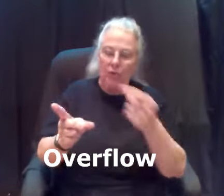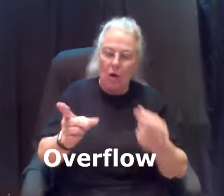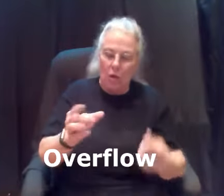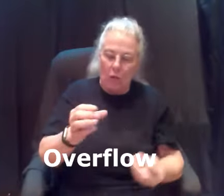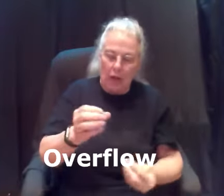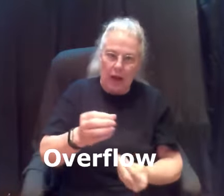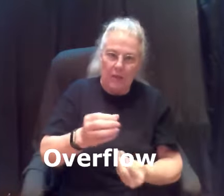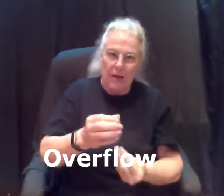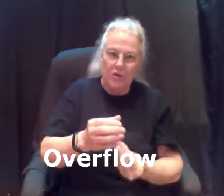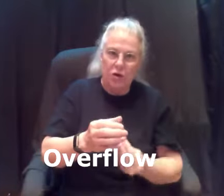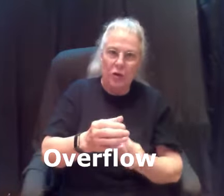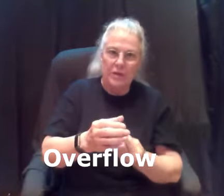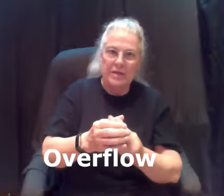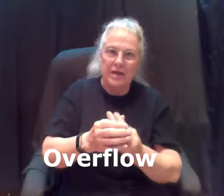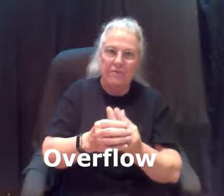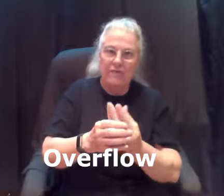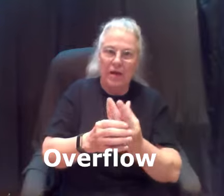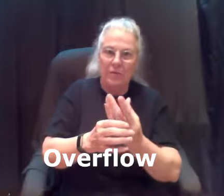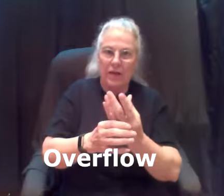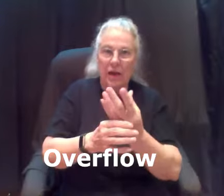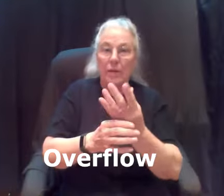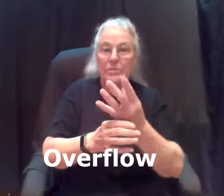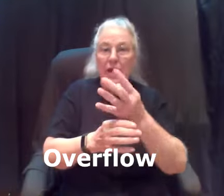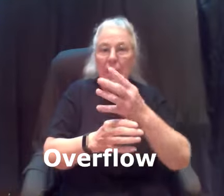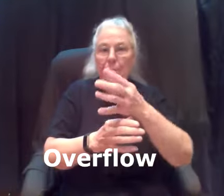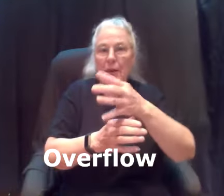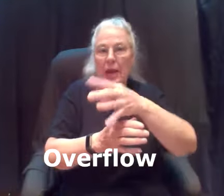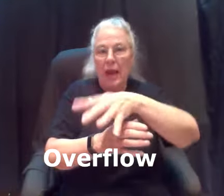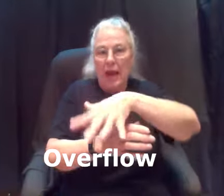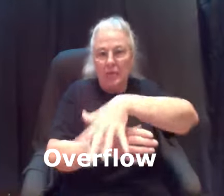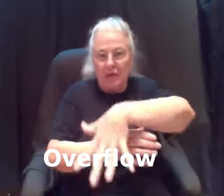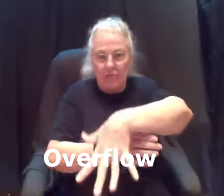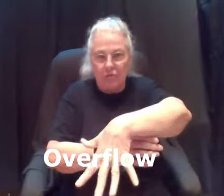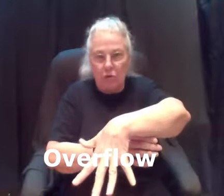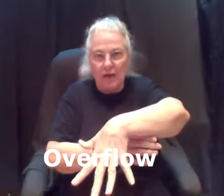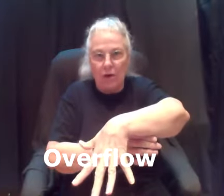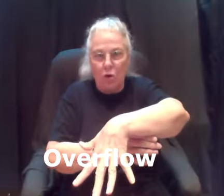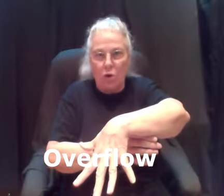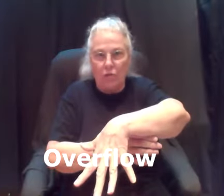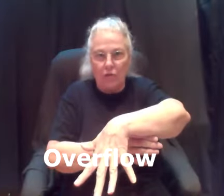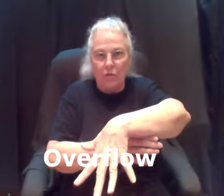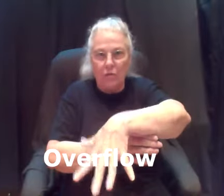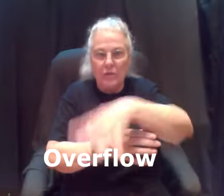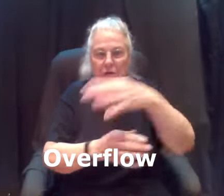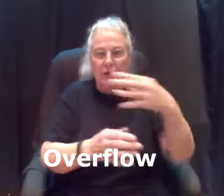Overflow, and that you're going to see the fountain that comes up and then it flows out over.